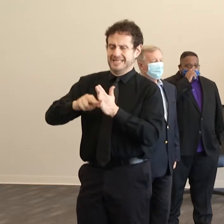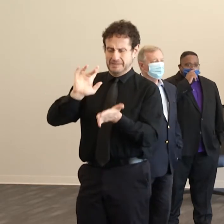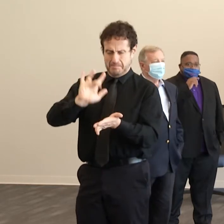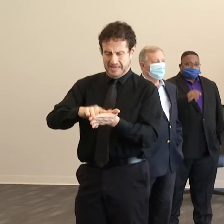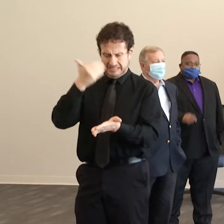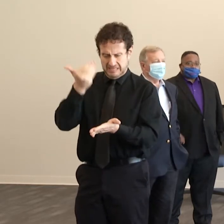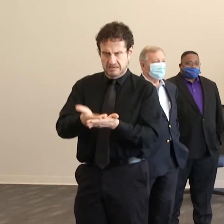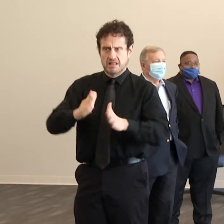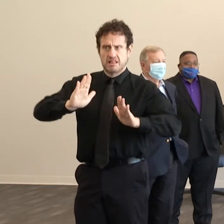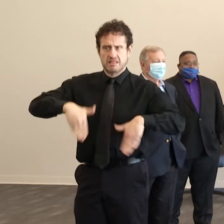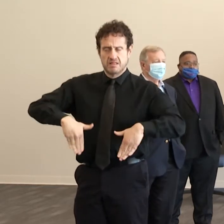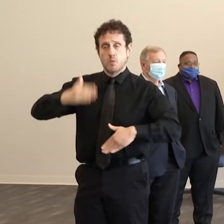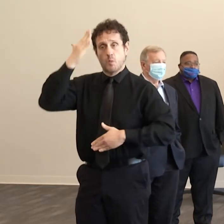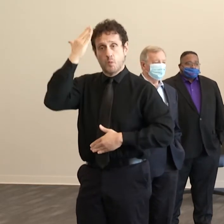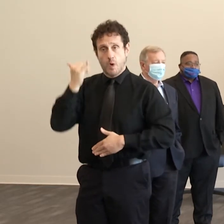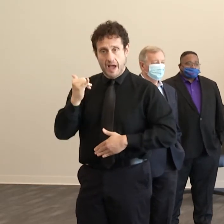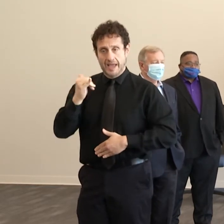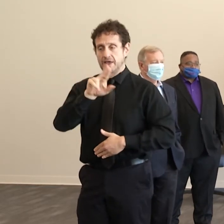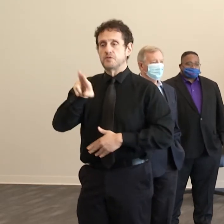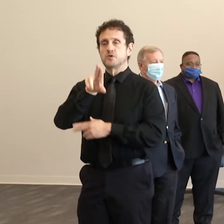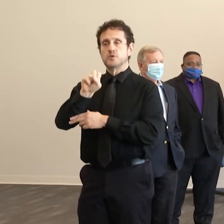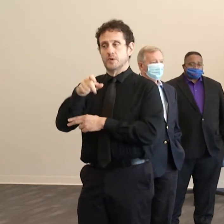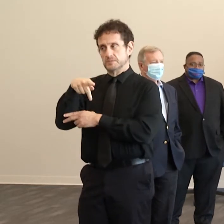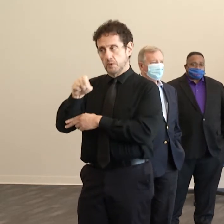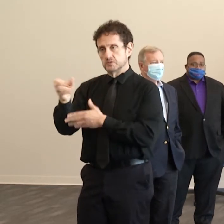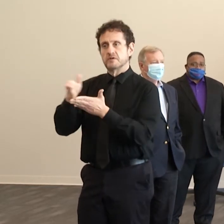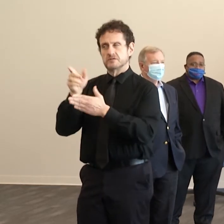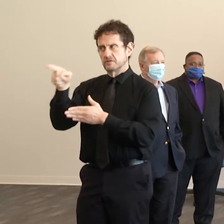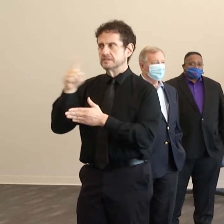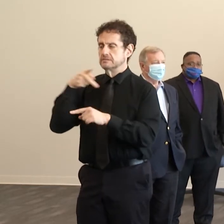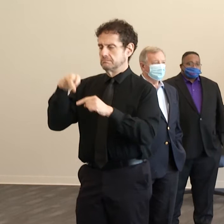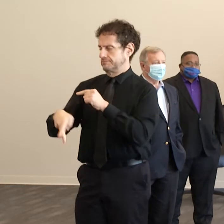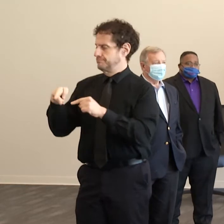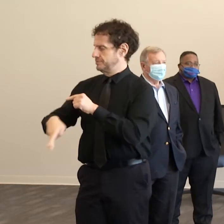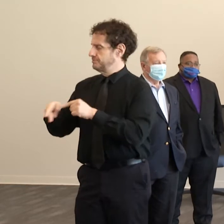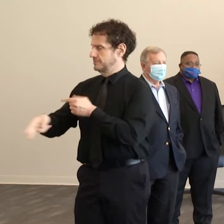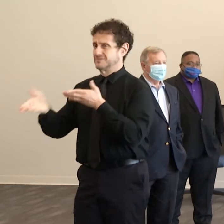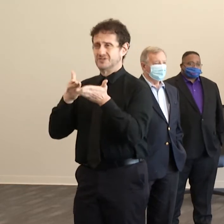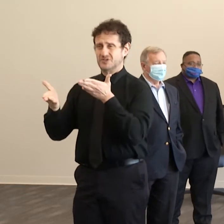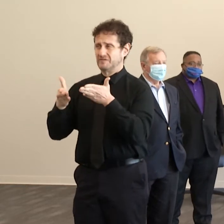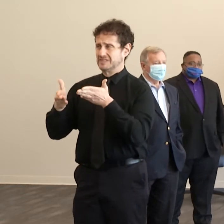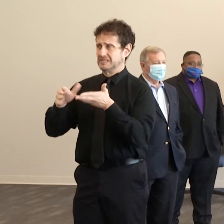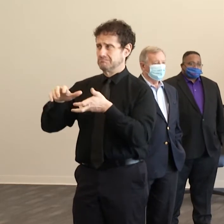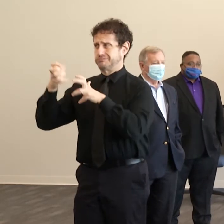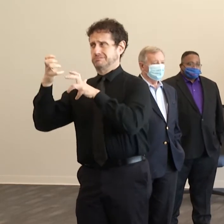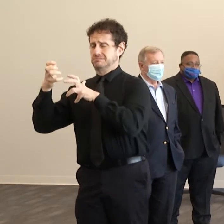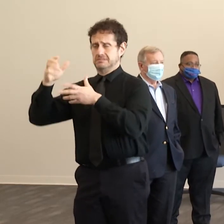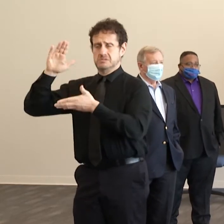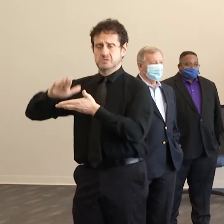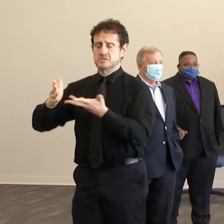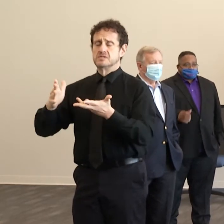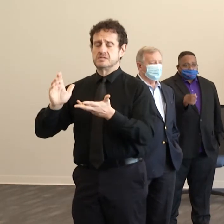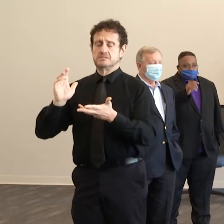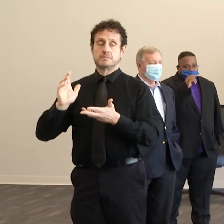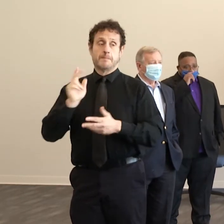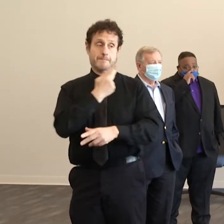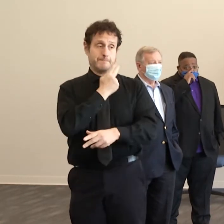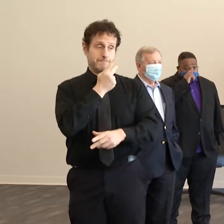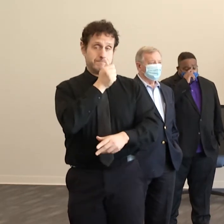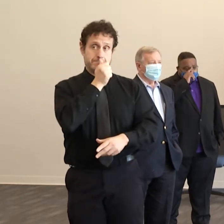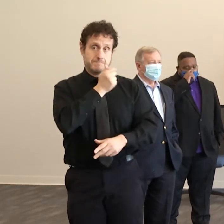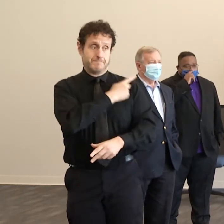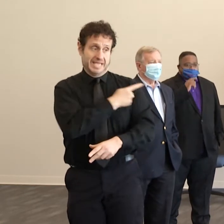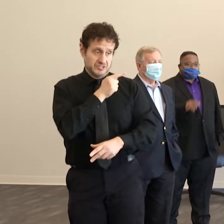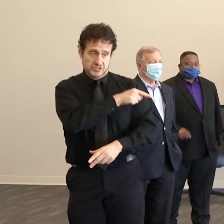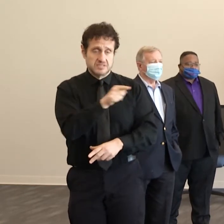prescriptions due to the U.S. Postal Service's cutbacks. Our patients, as doctors, nurses, pharmacists, and